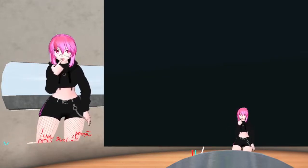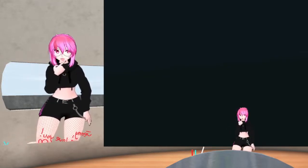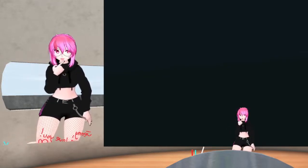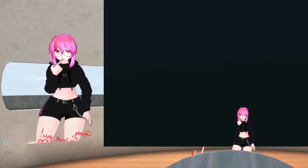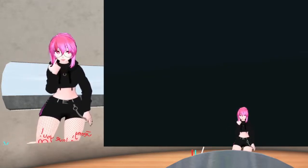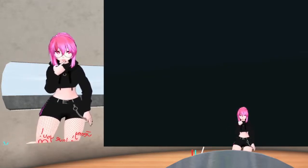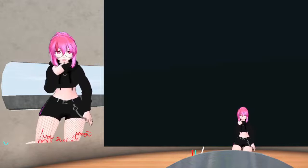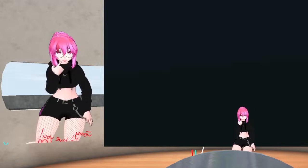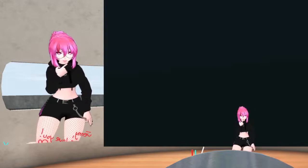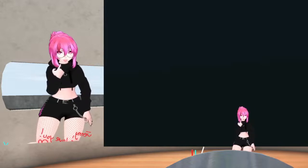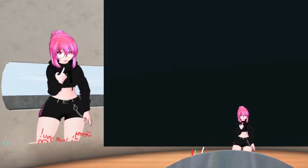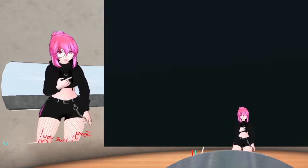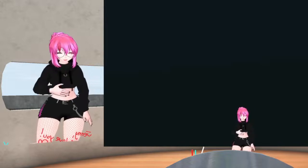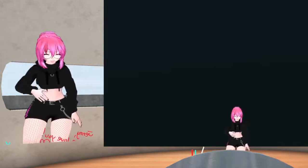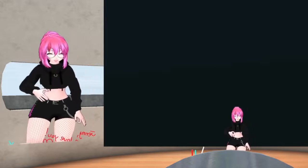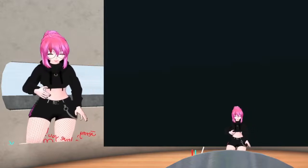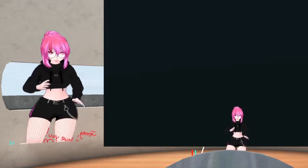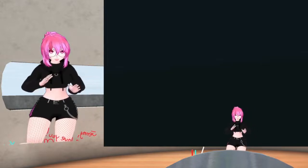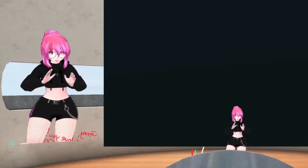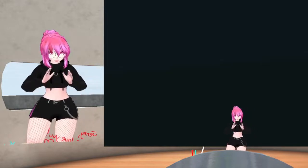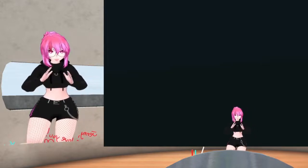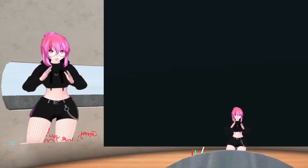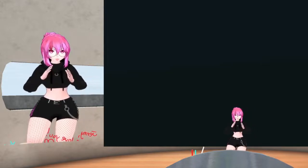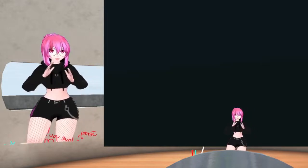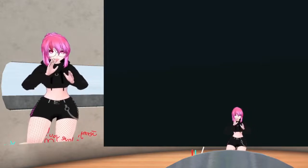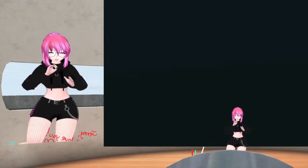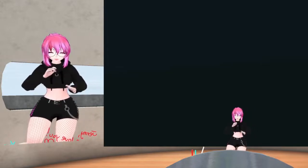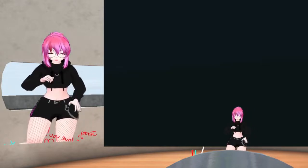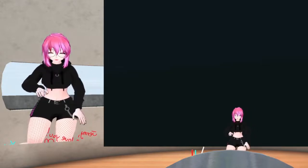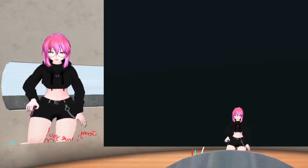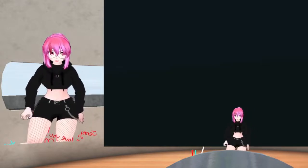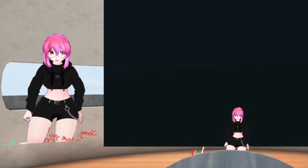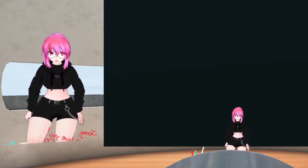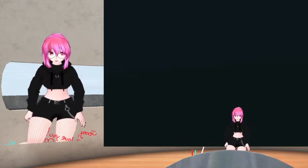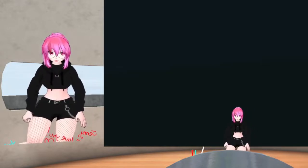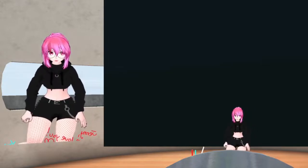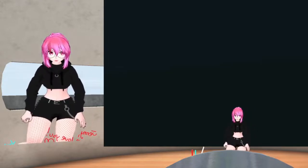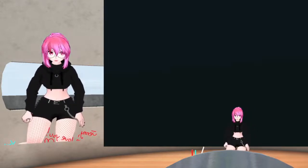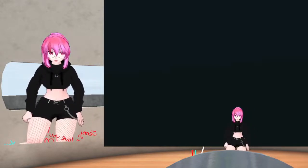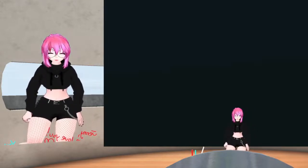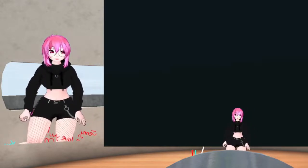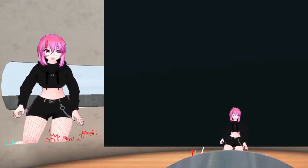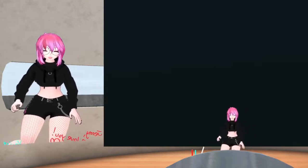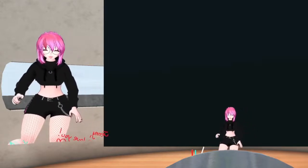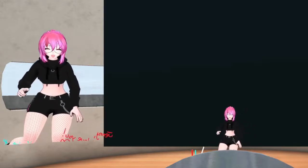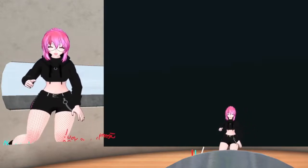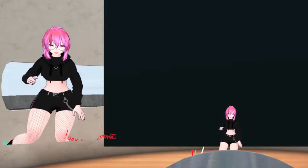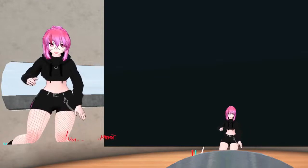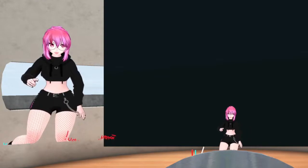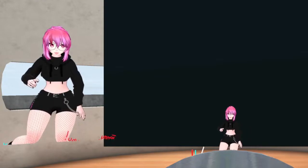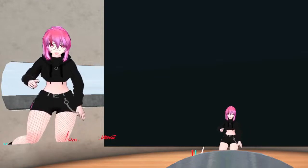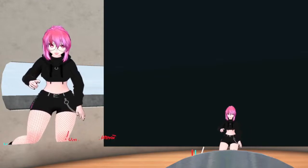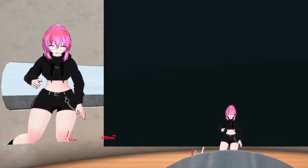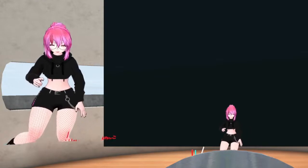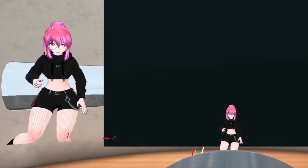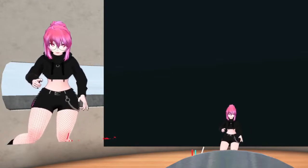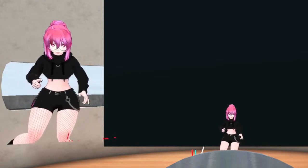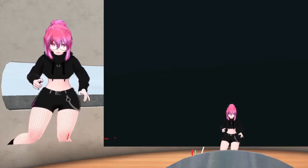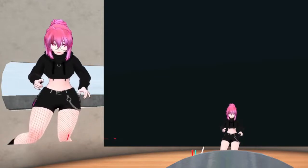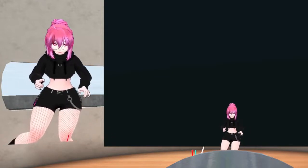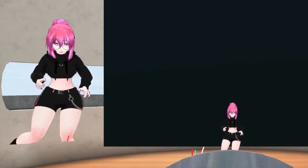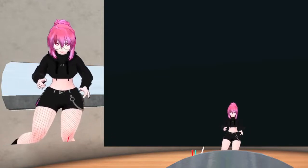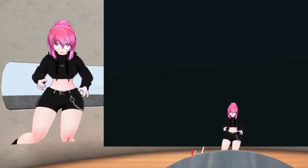or an ow versus an e shape because you're mouthing C it. has one. Yeah, I think I heard. For the